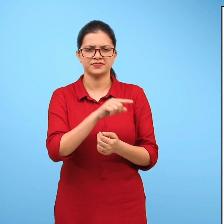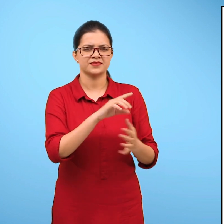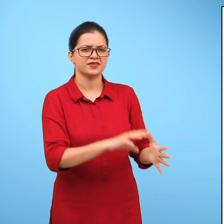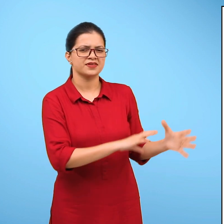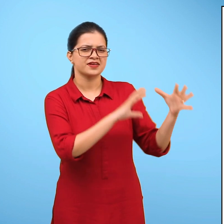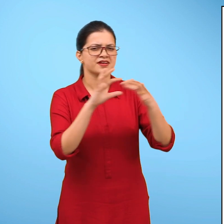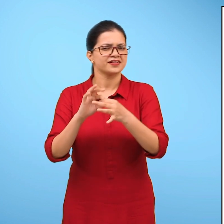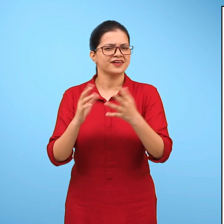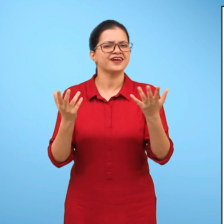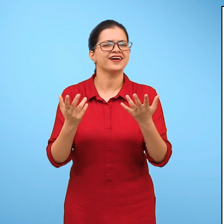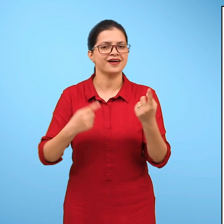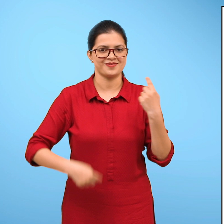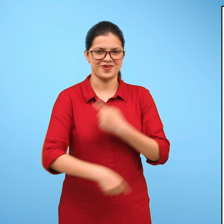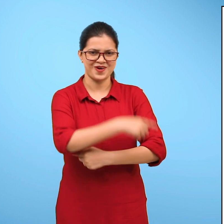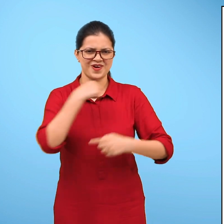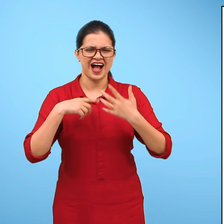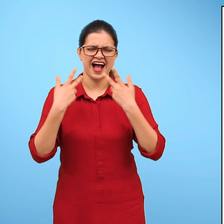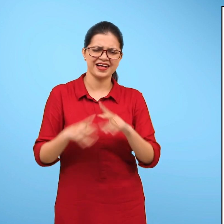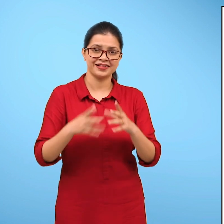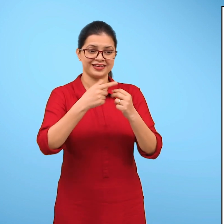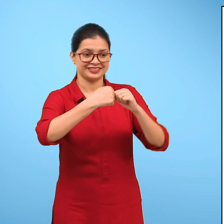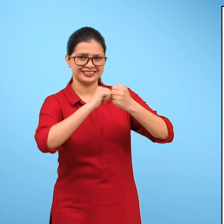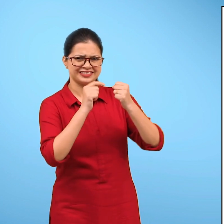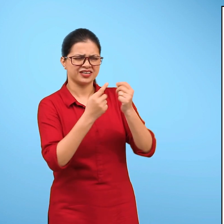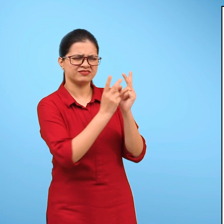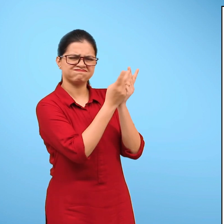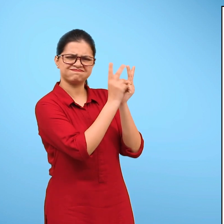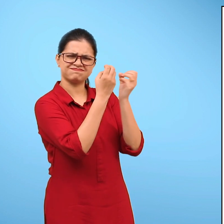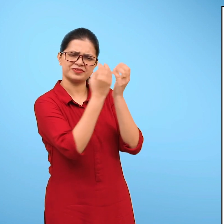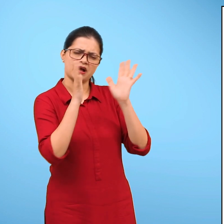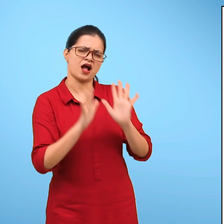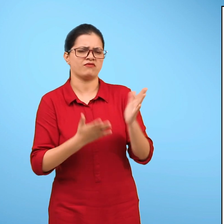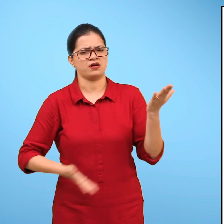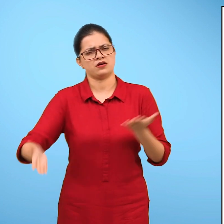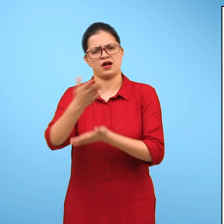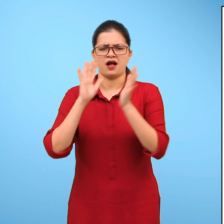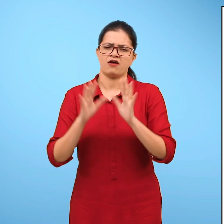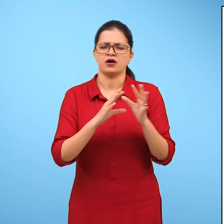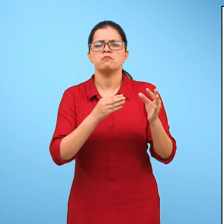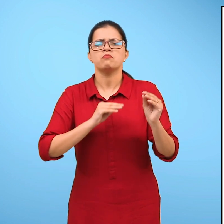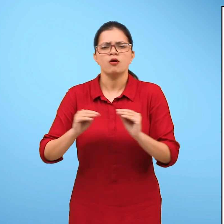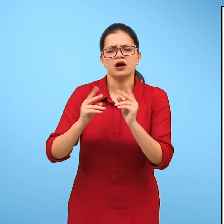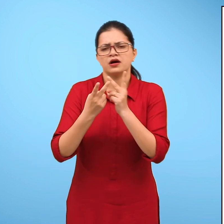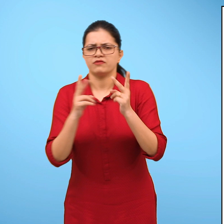There are different types of joints in our body to help us carry out different movements and activities.